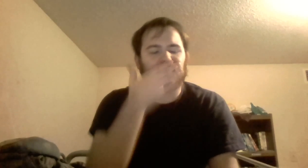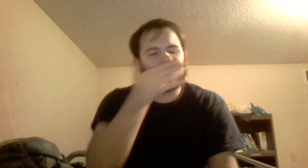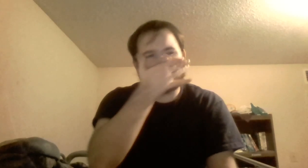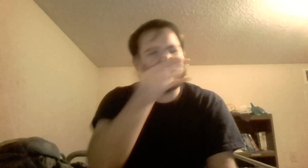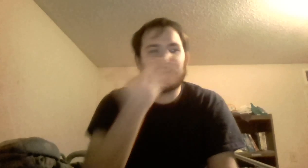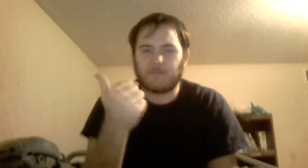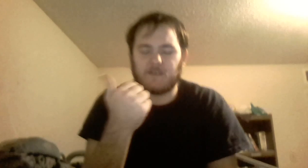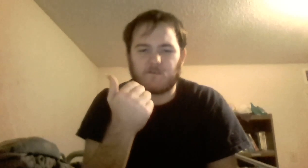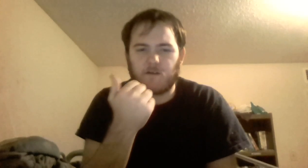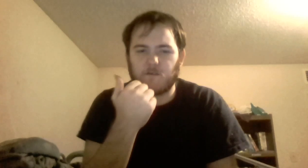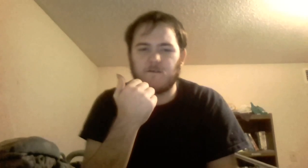We get a name, Hero.